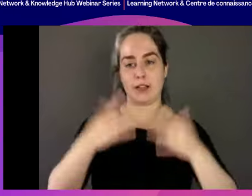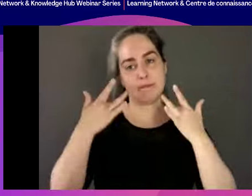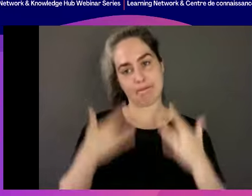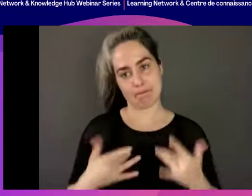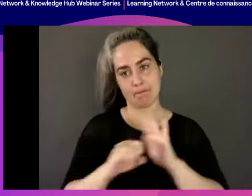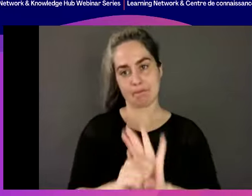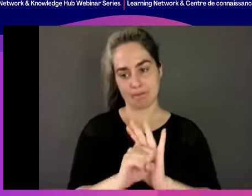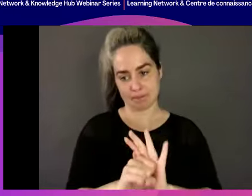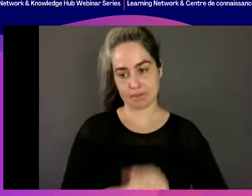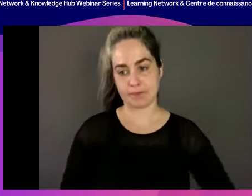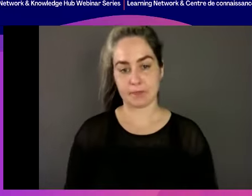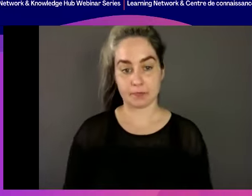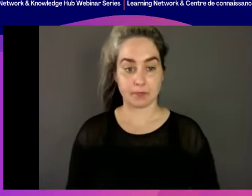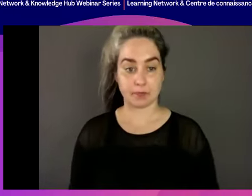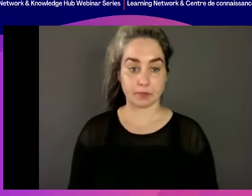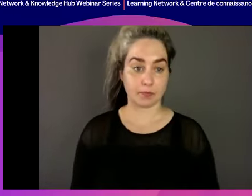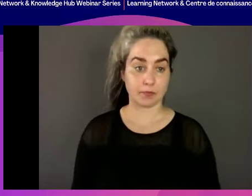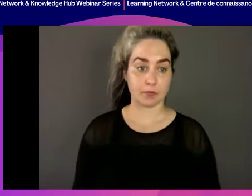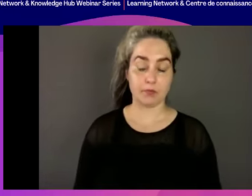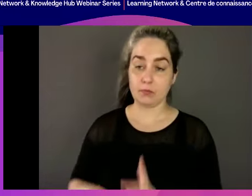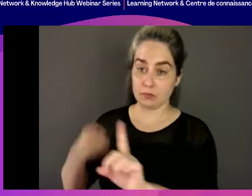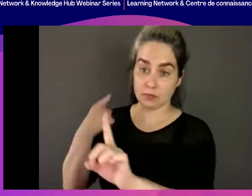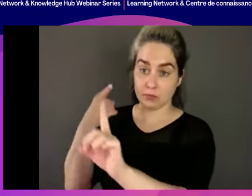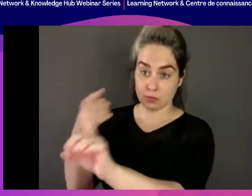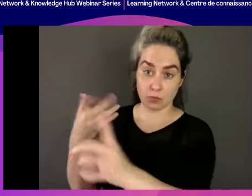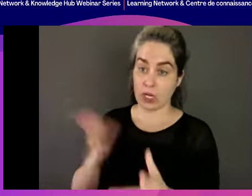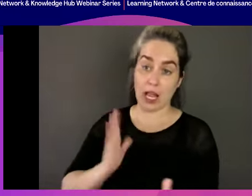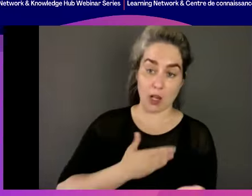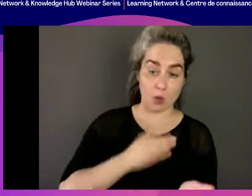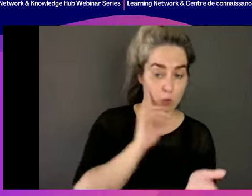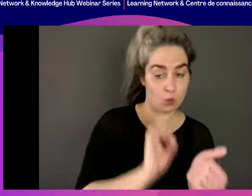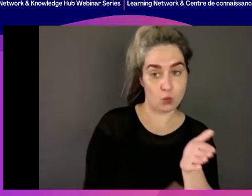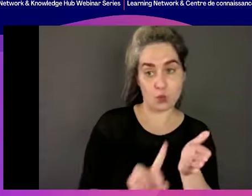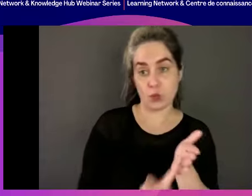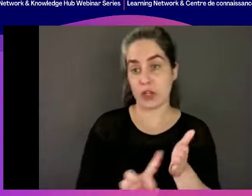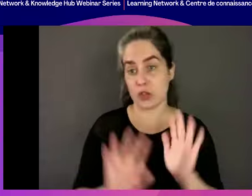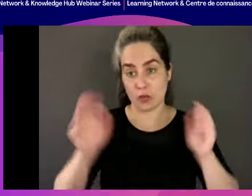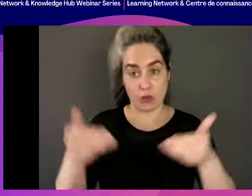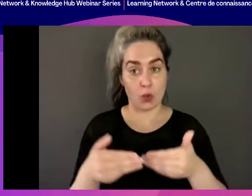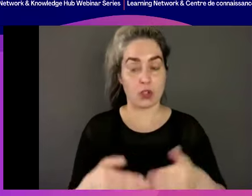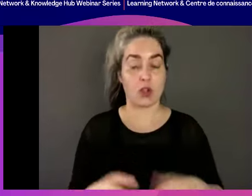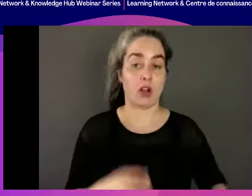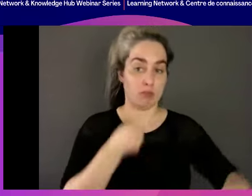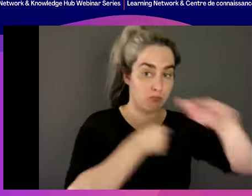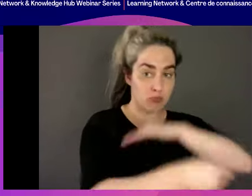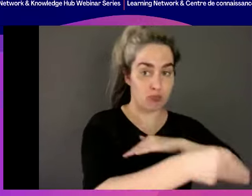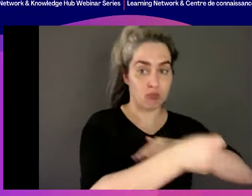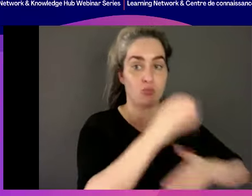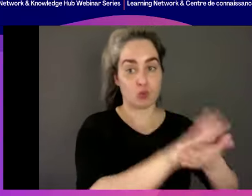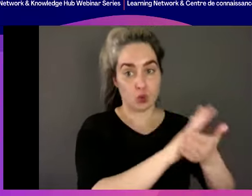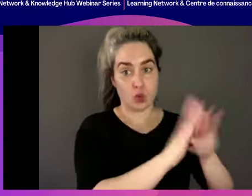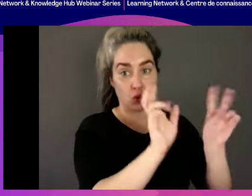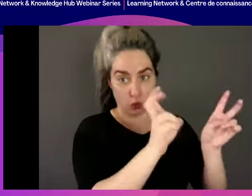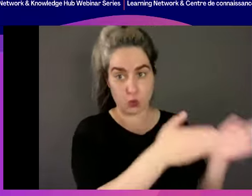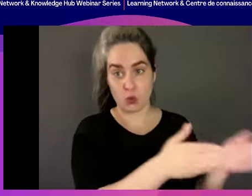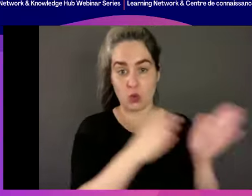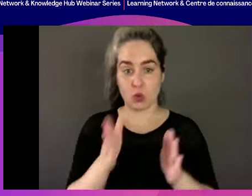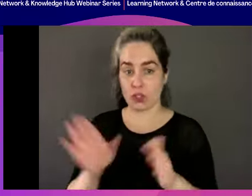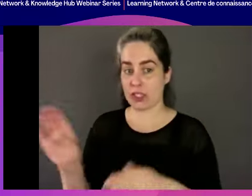And this is just to point out that our research has focused on residential schools and the child welfare system, but there are many other